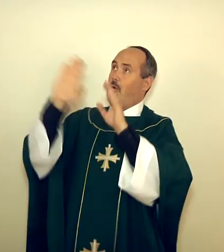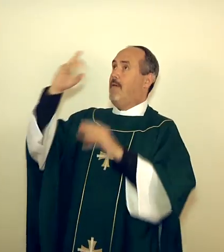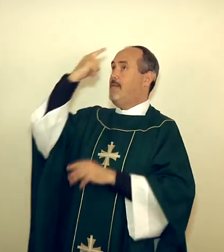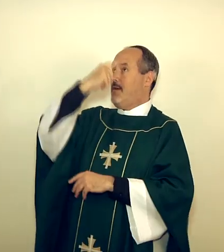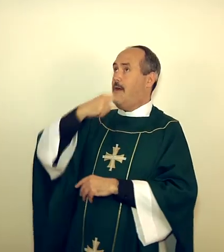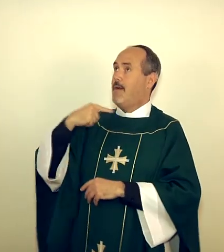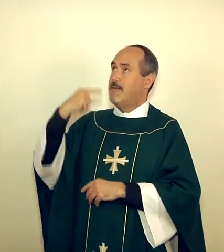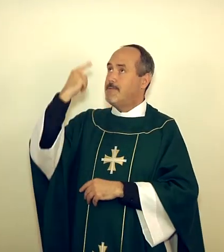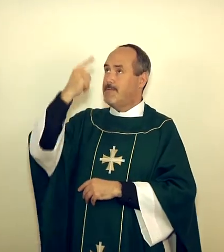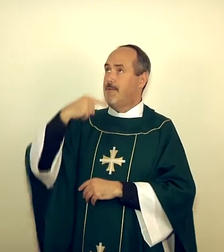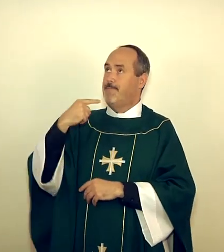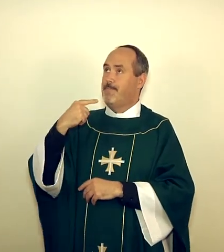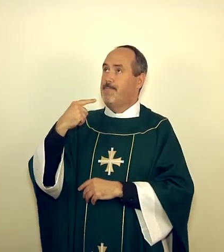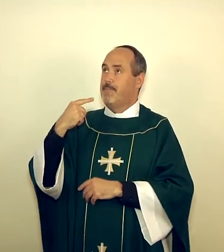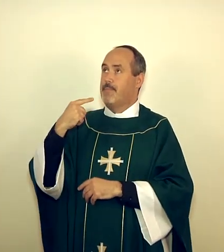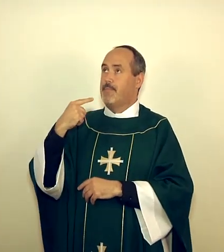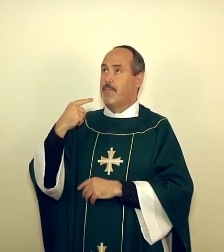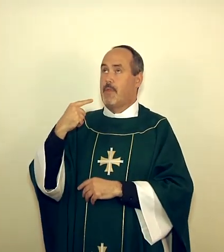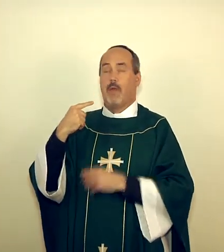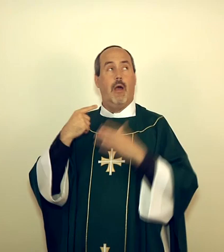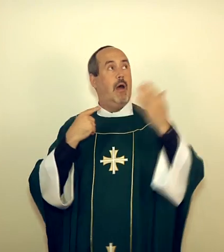Welcome them into the light of your face.